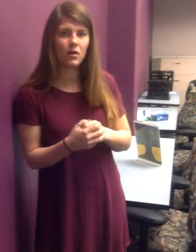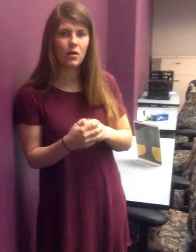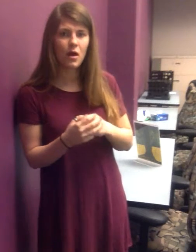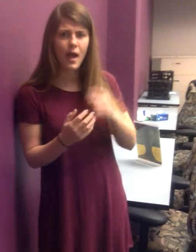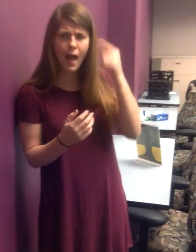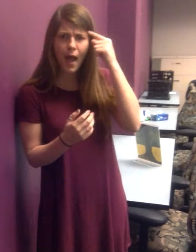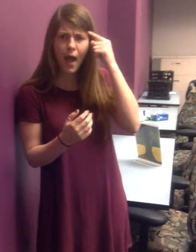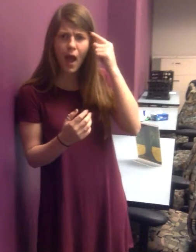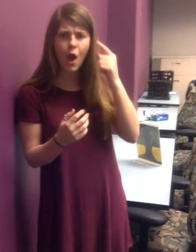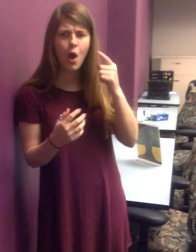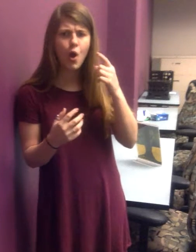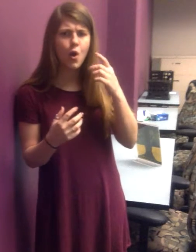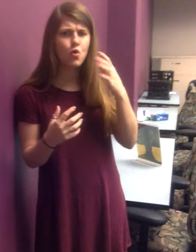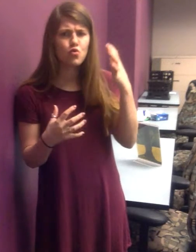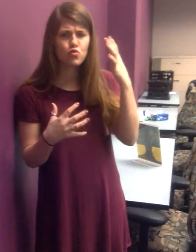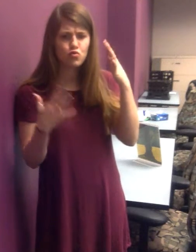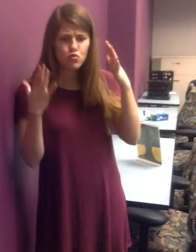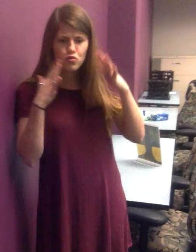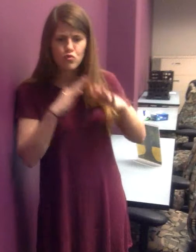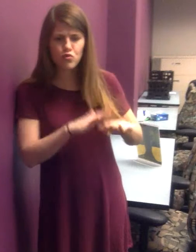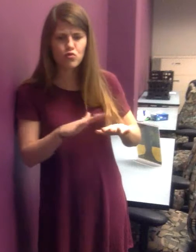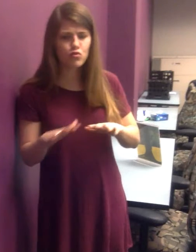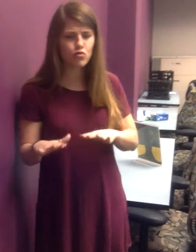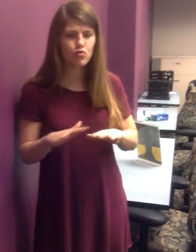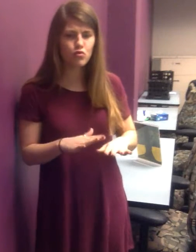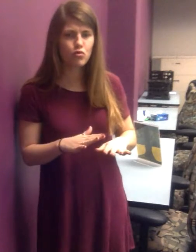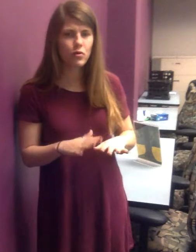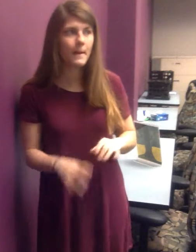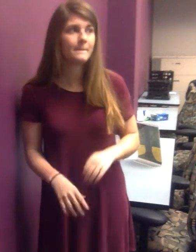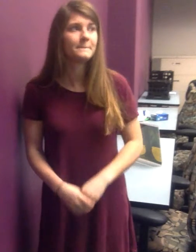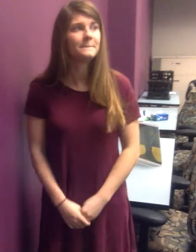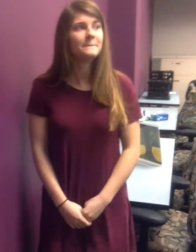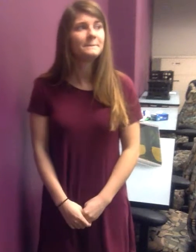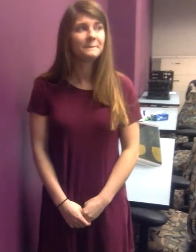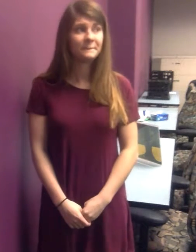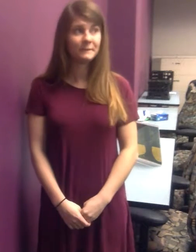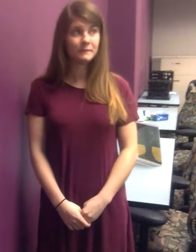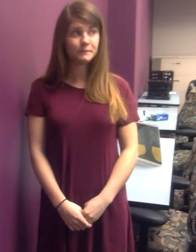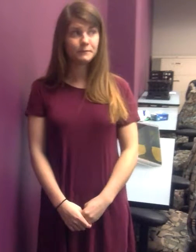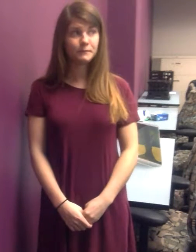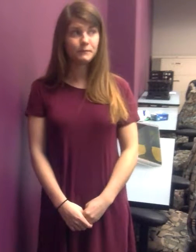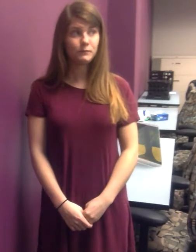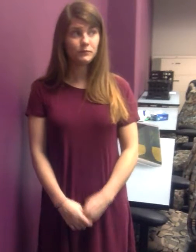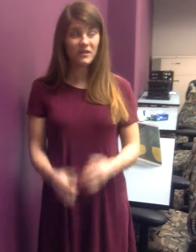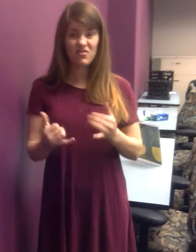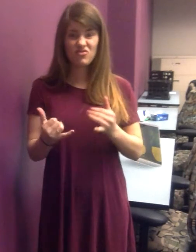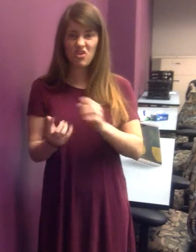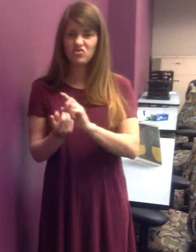skilled policy advocates driving a remarkable turnaround that has already changed the U.S. political landscape. Warming isn't, in